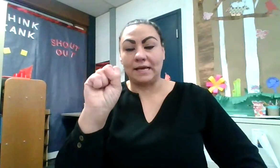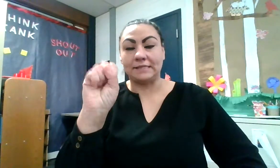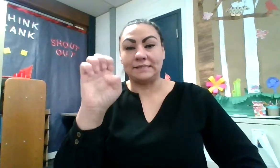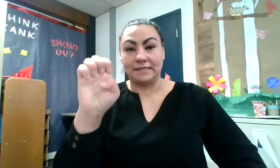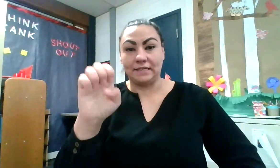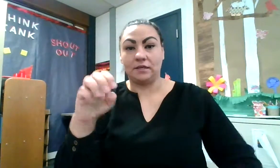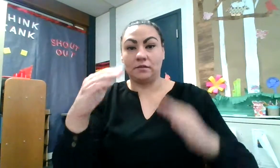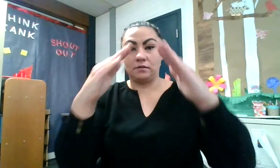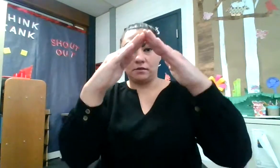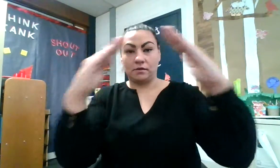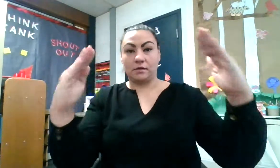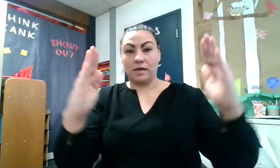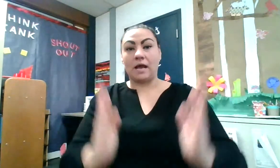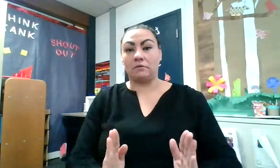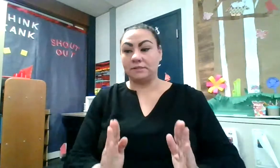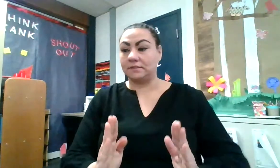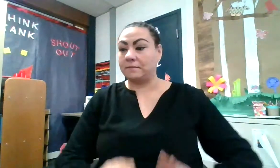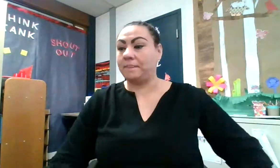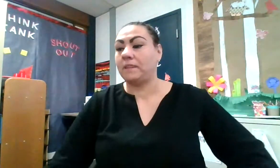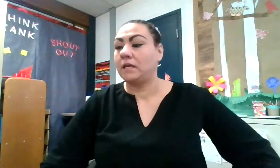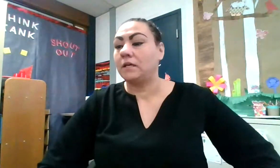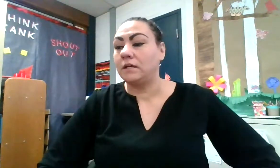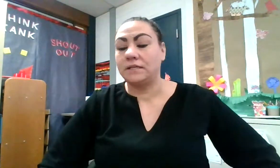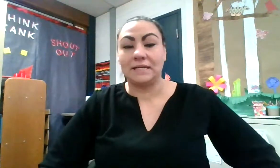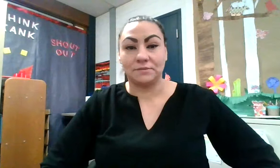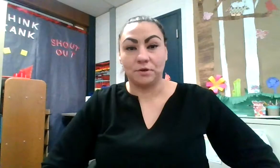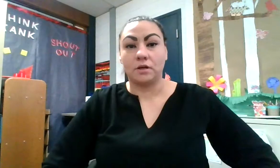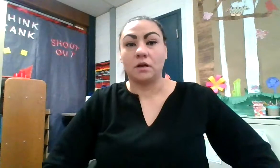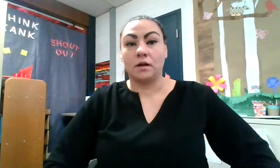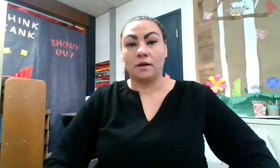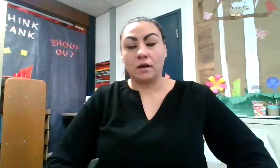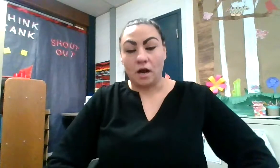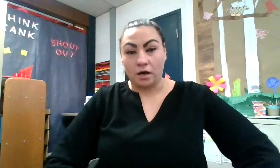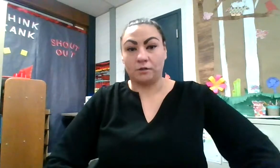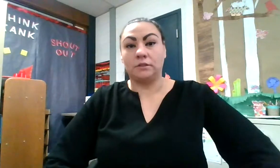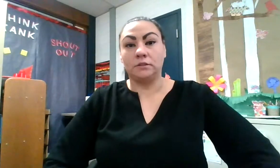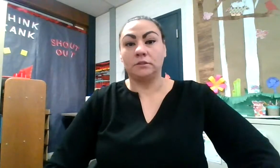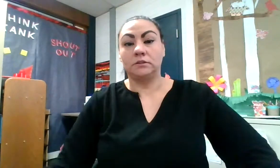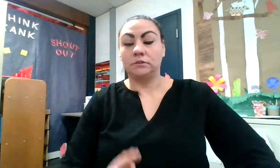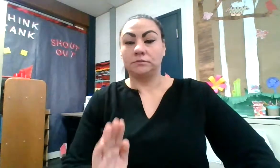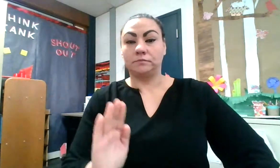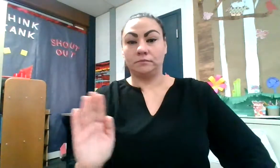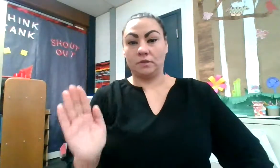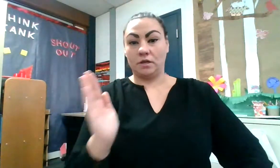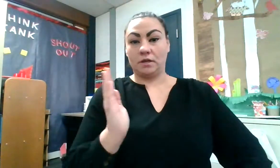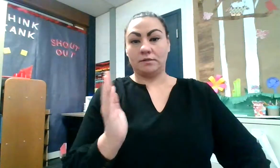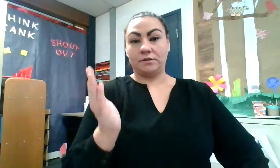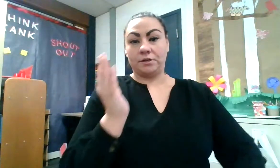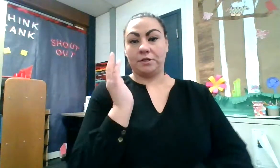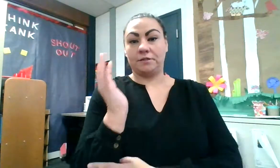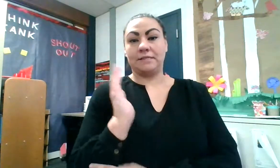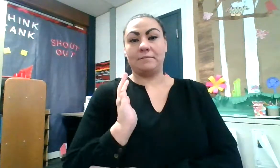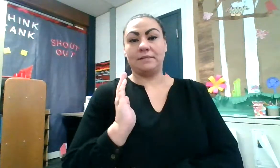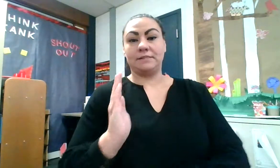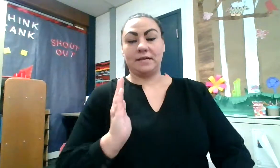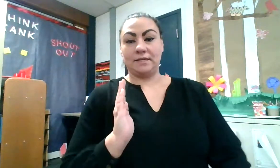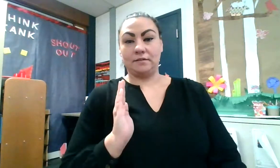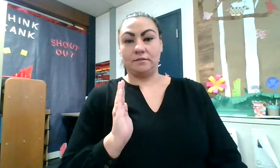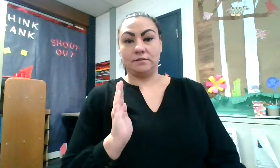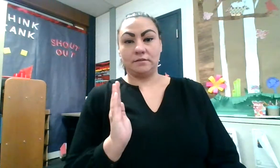H-O-U-S. House. Next word, R. So you're down at side.